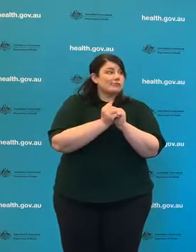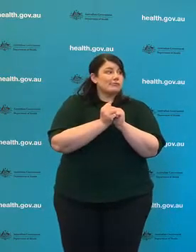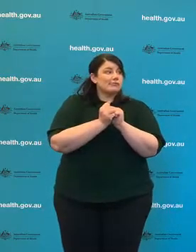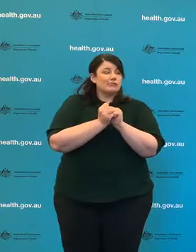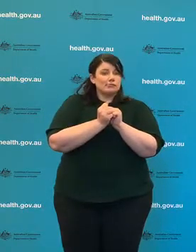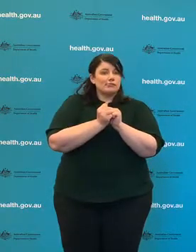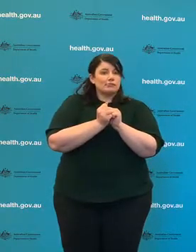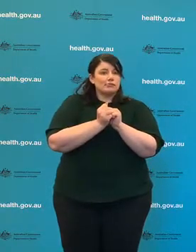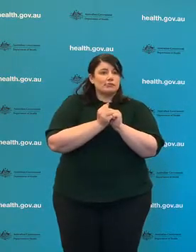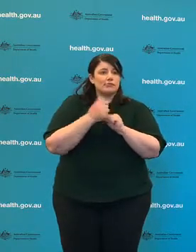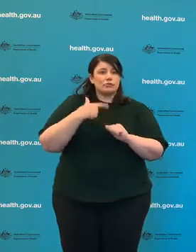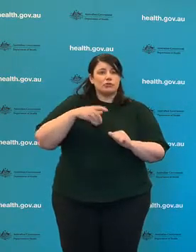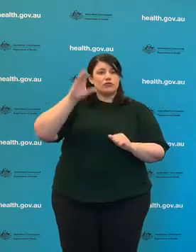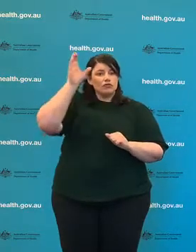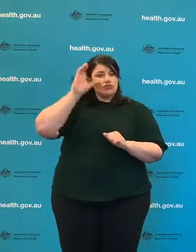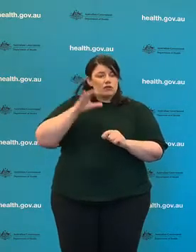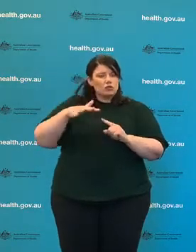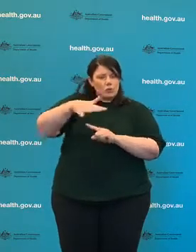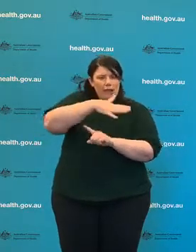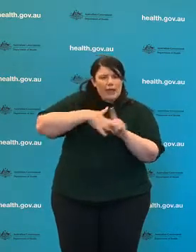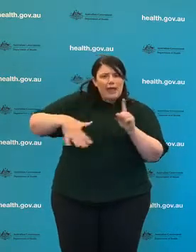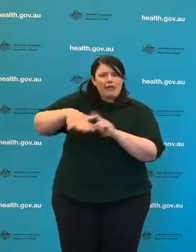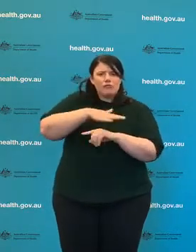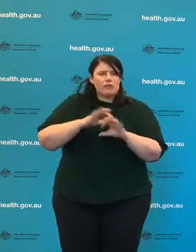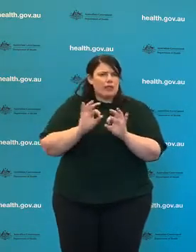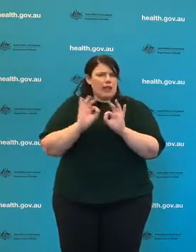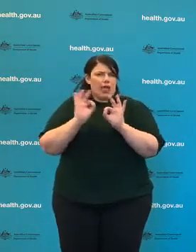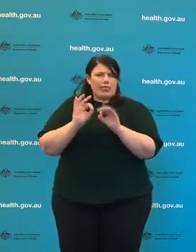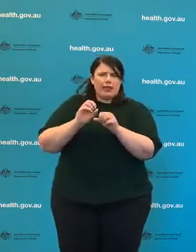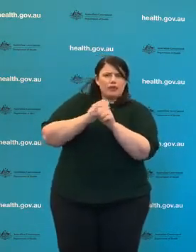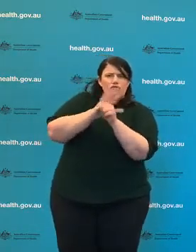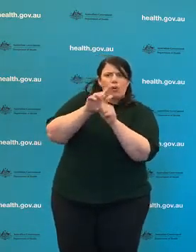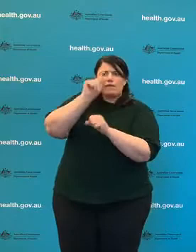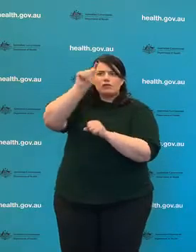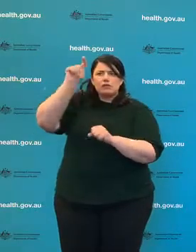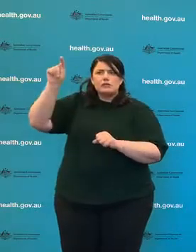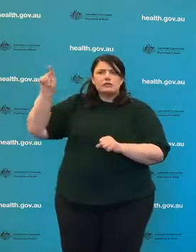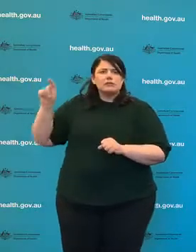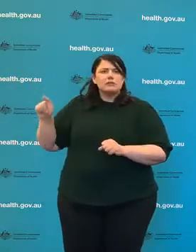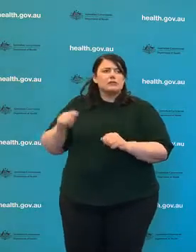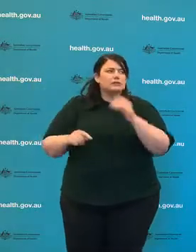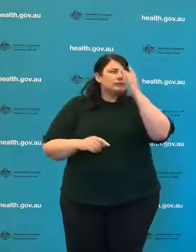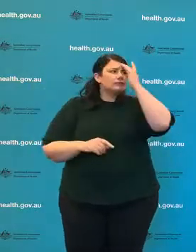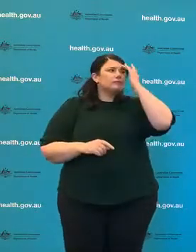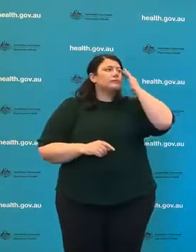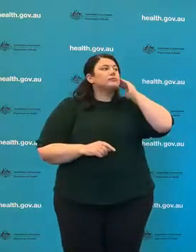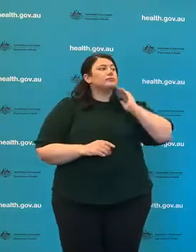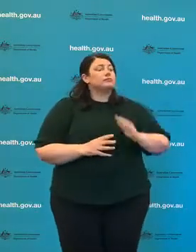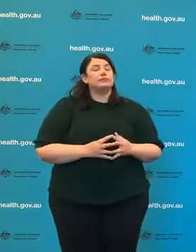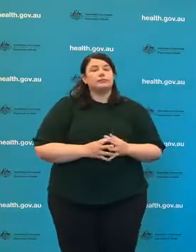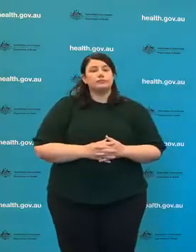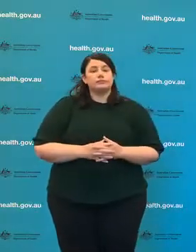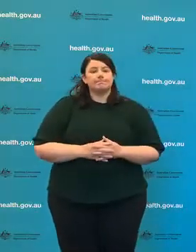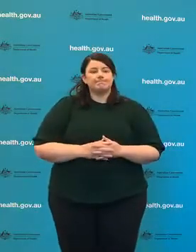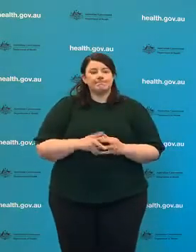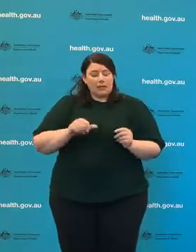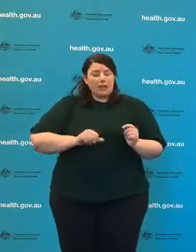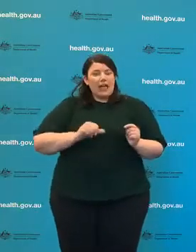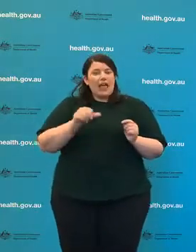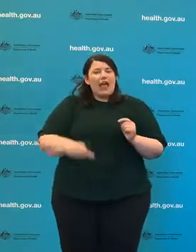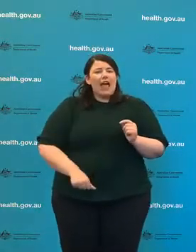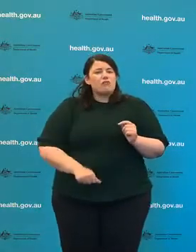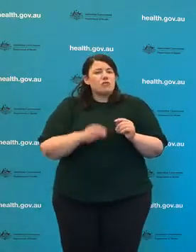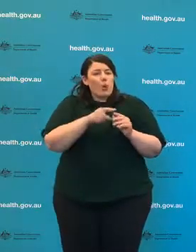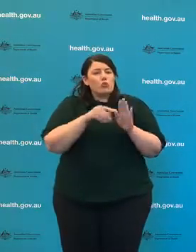it's dealing with regional areas without any coronavirus transmission? Well, look, the agricultural code, as you